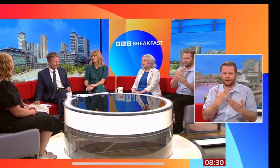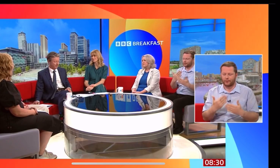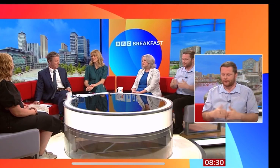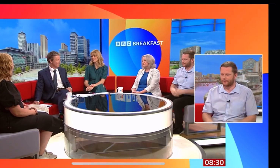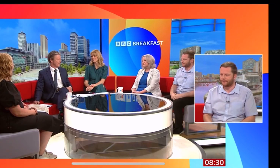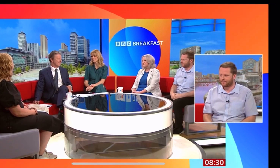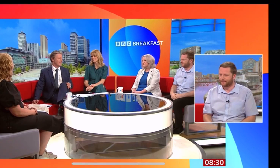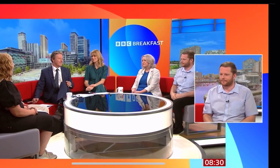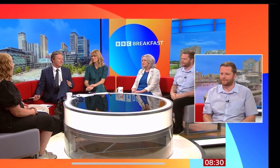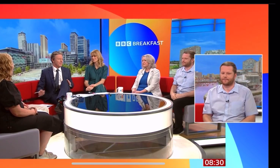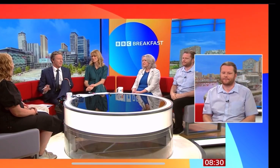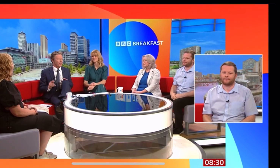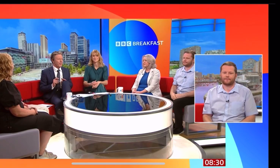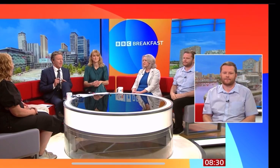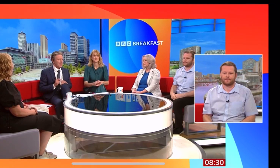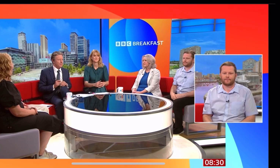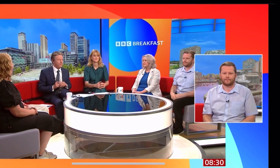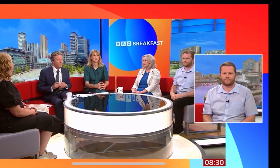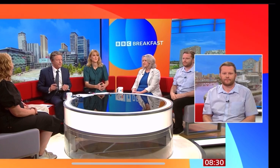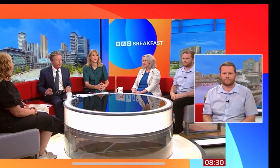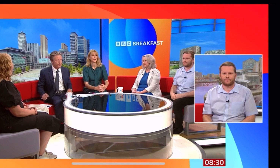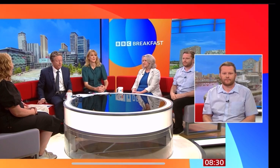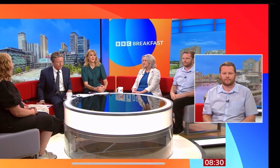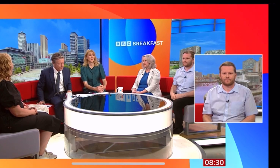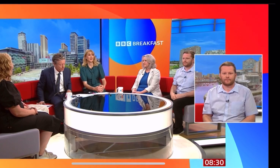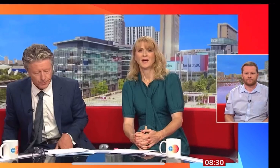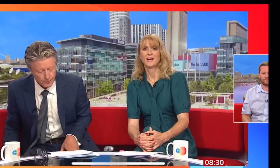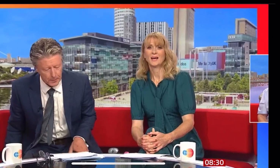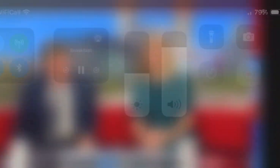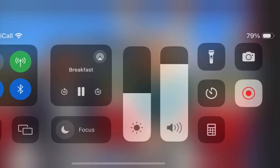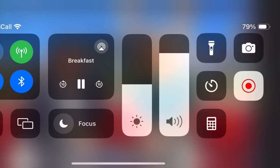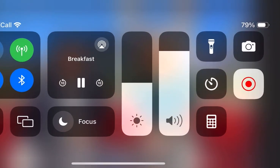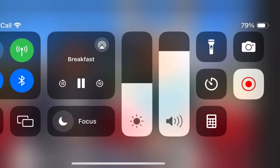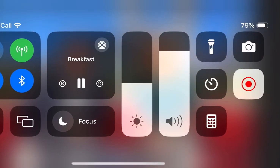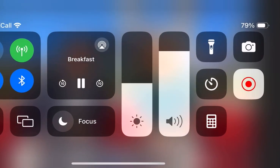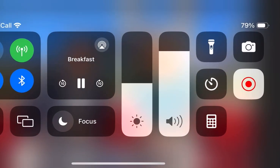having us. Thanks so much. And you can watch the latest episode